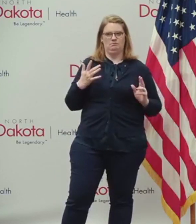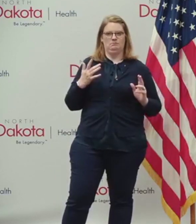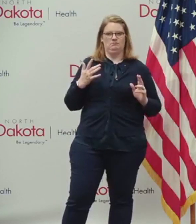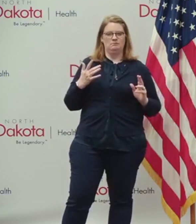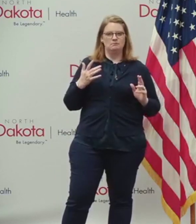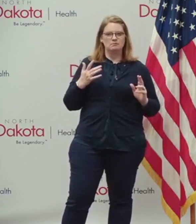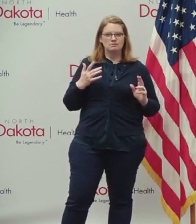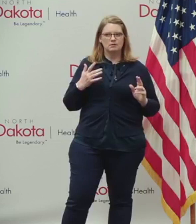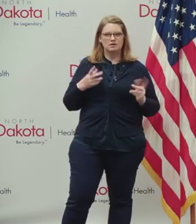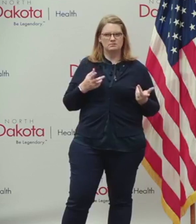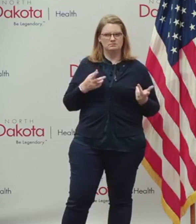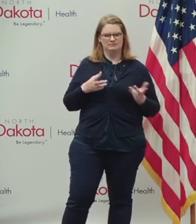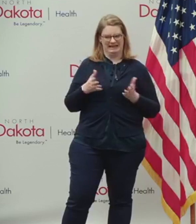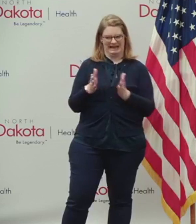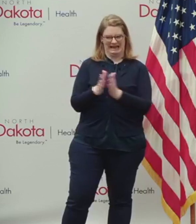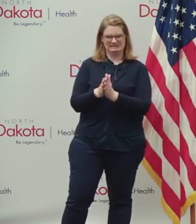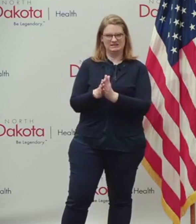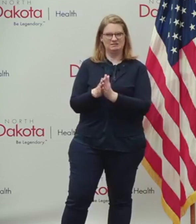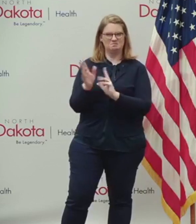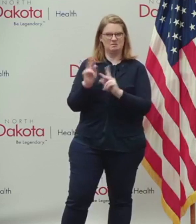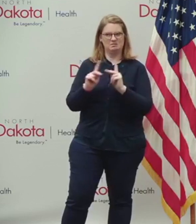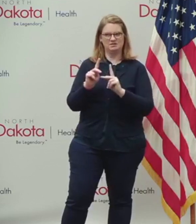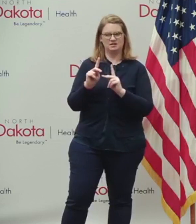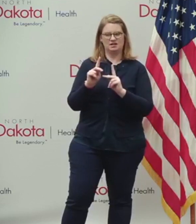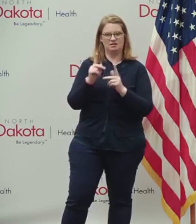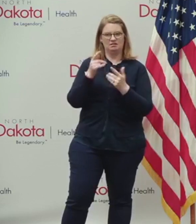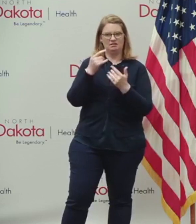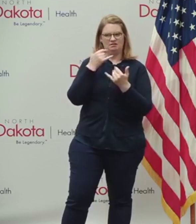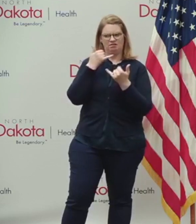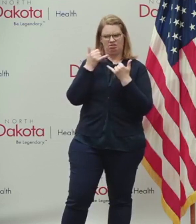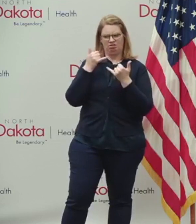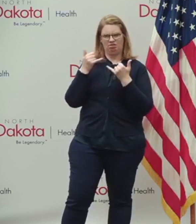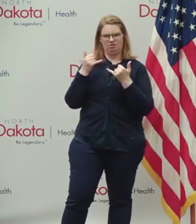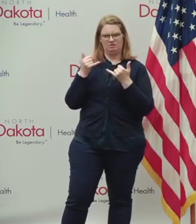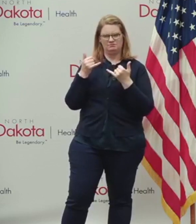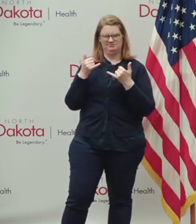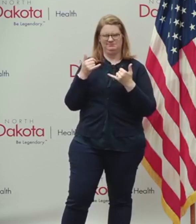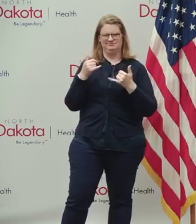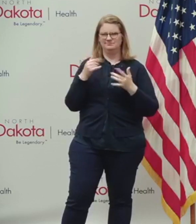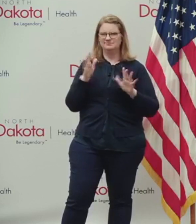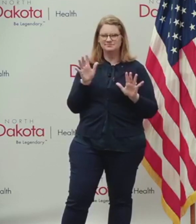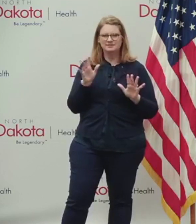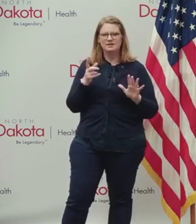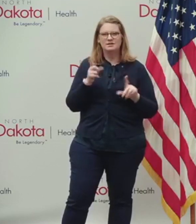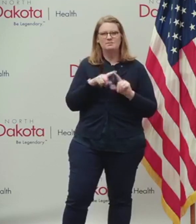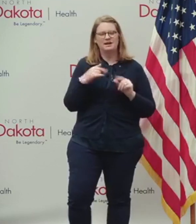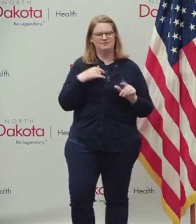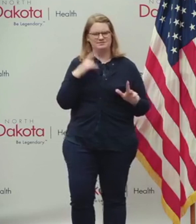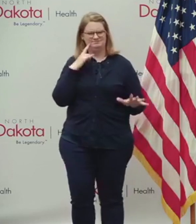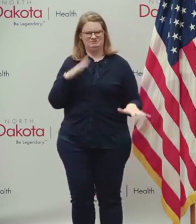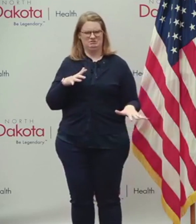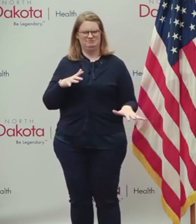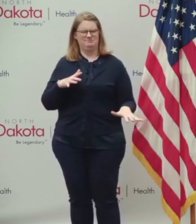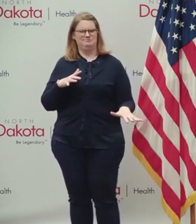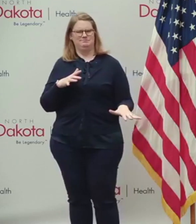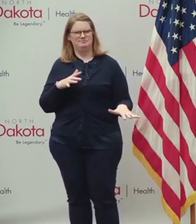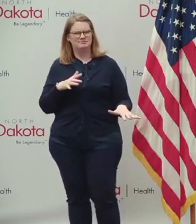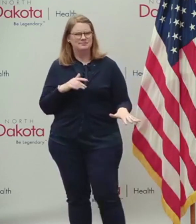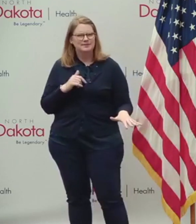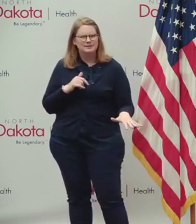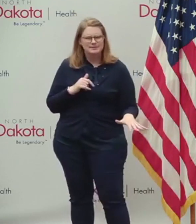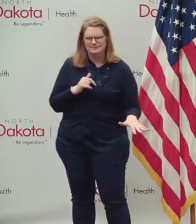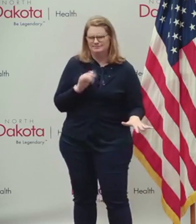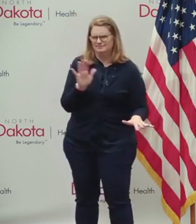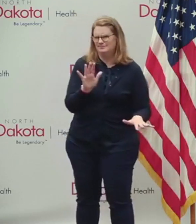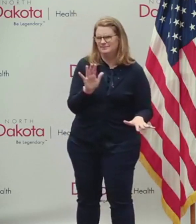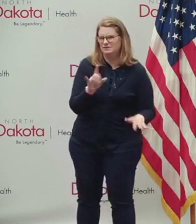somehow asking people to do their own contact tracing. I was kind of shocked when I saw a reaction to that, because I would hope that throughout